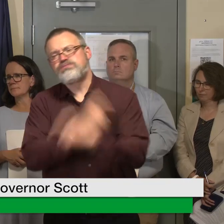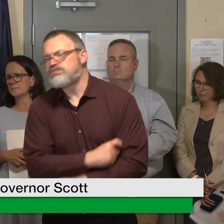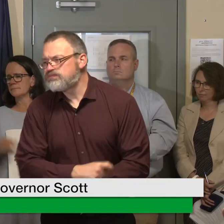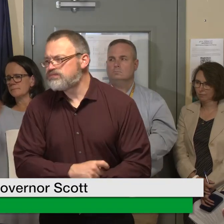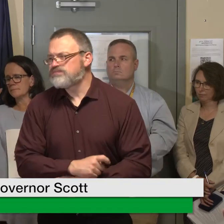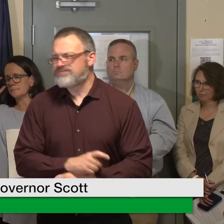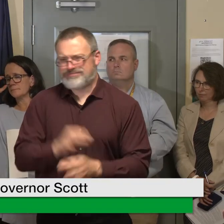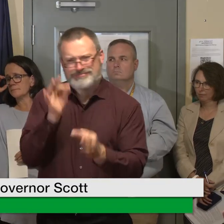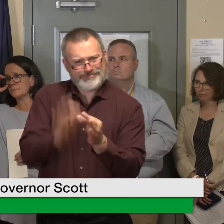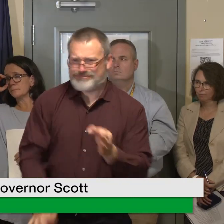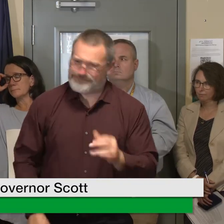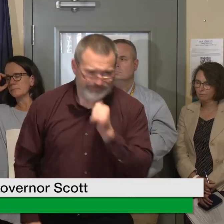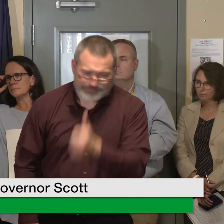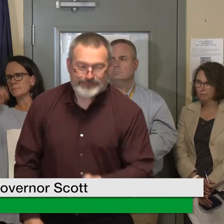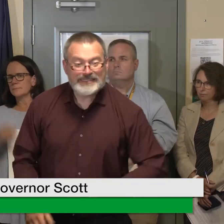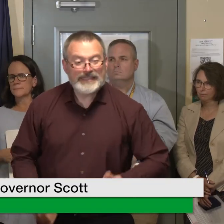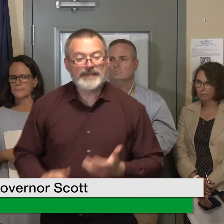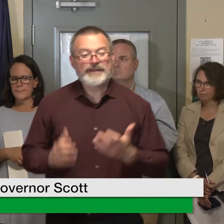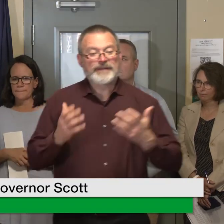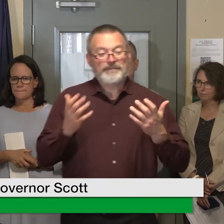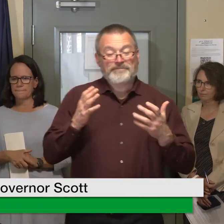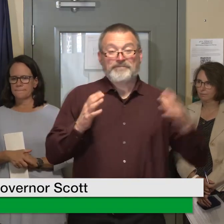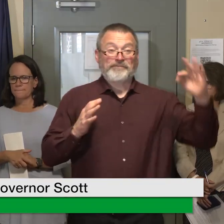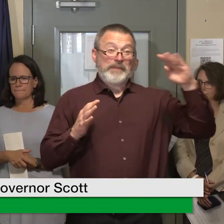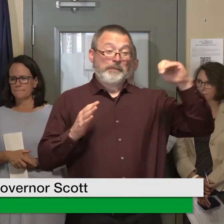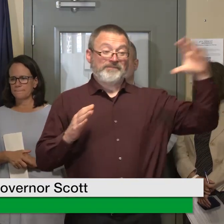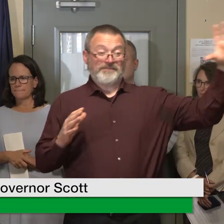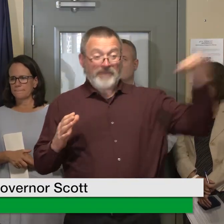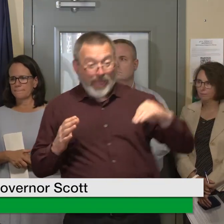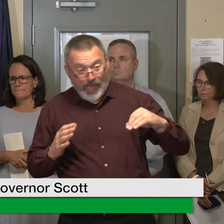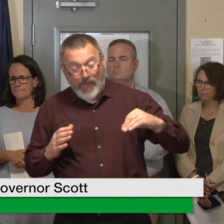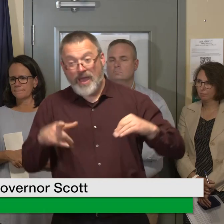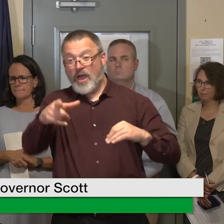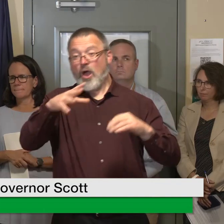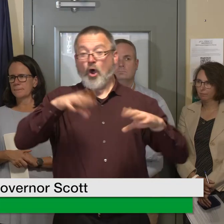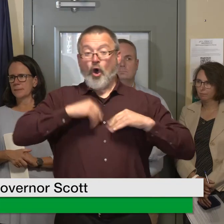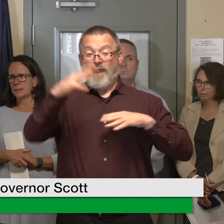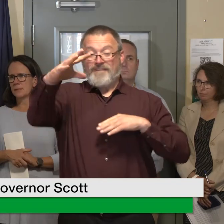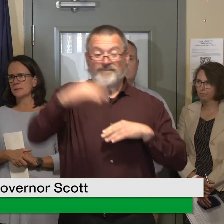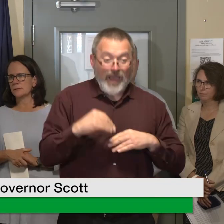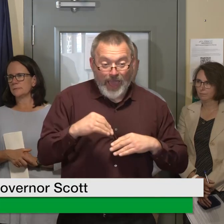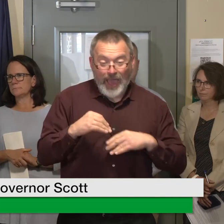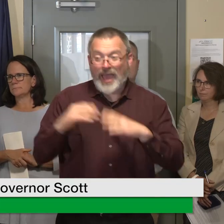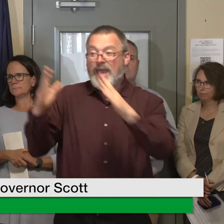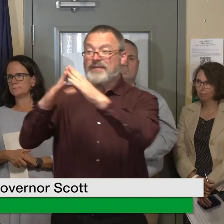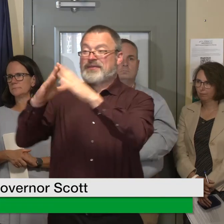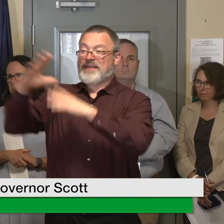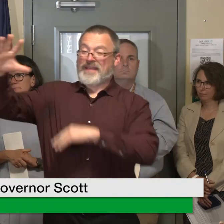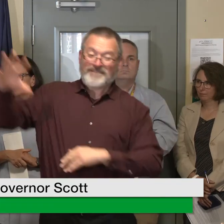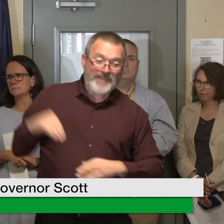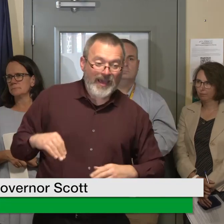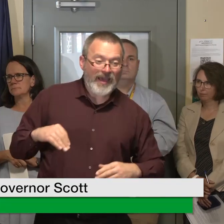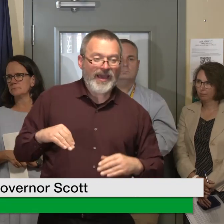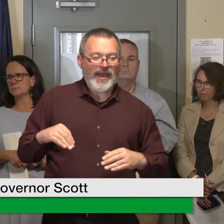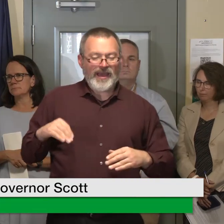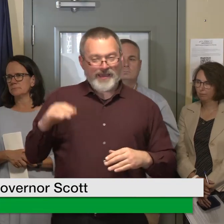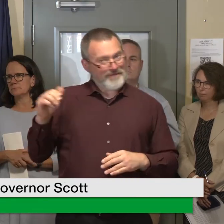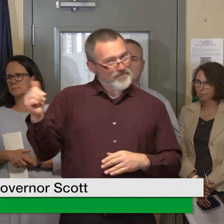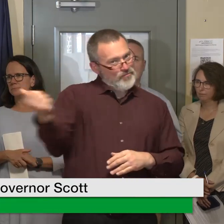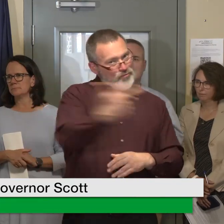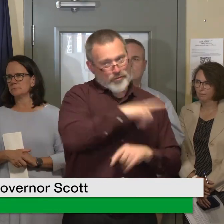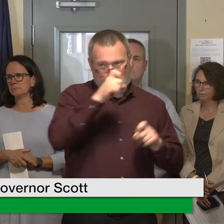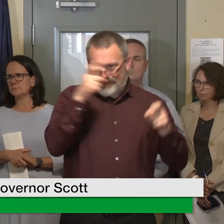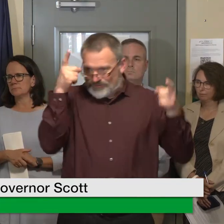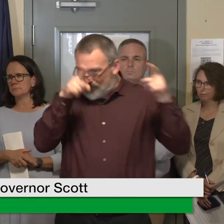with the owner, and you're dealing with the local municipality, and all have to agree before a buyout